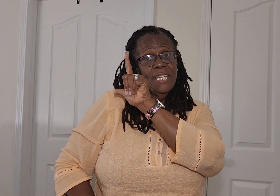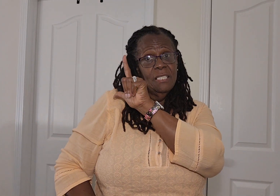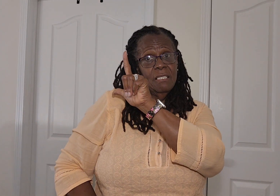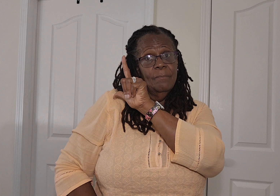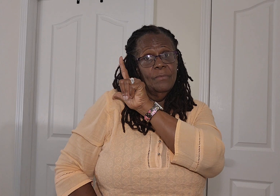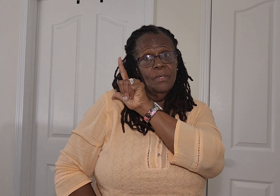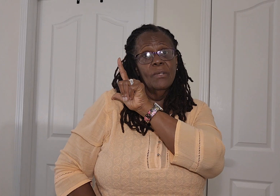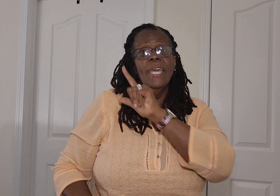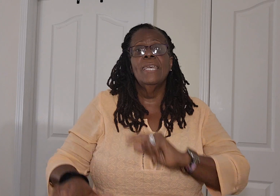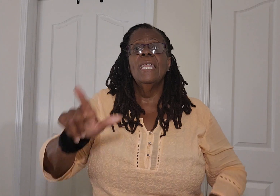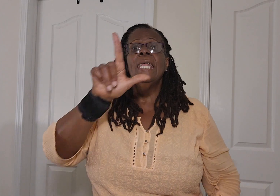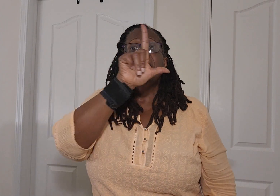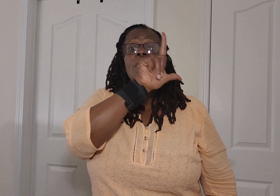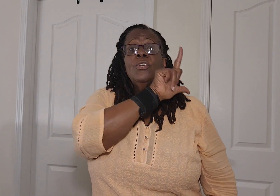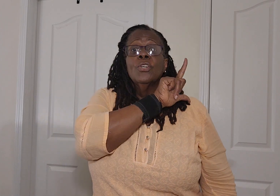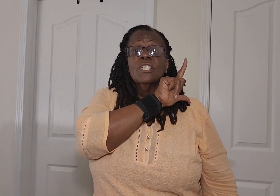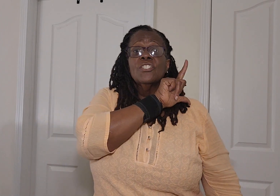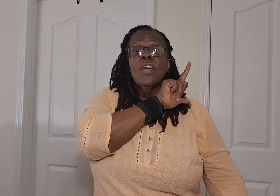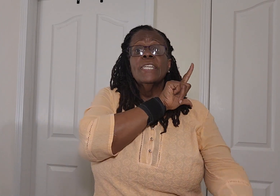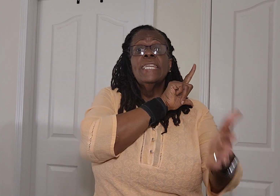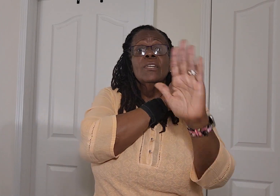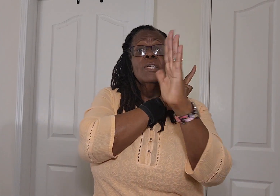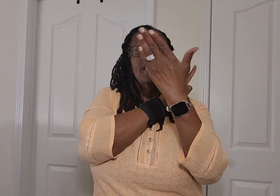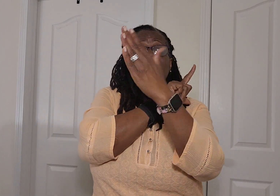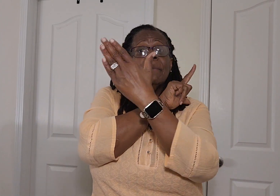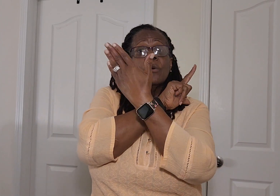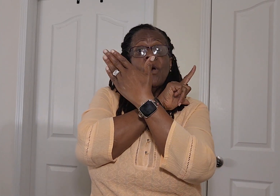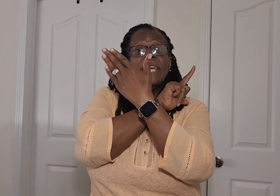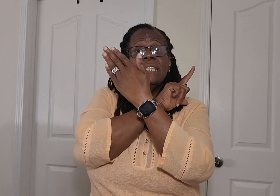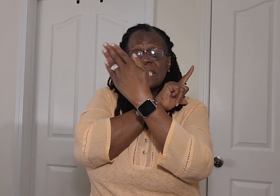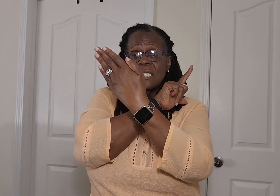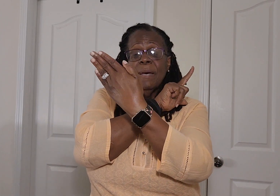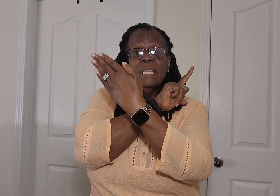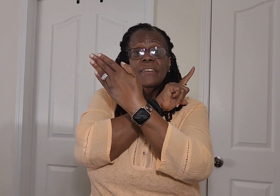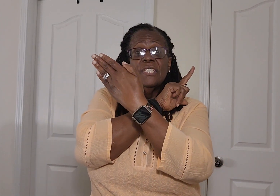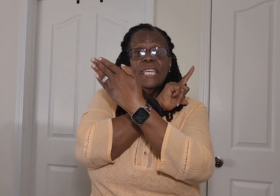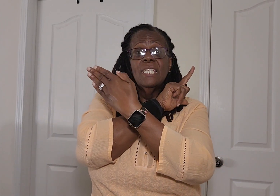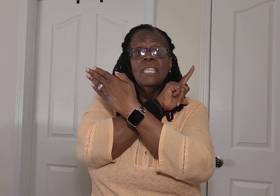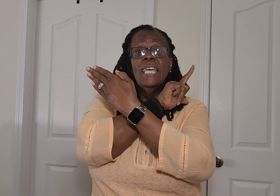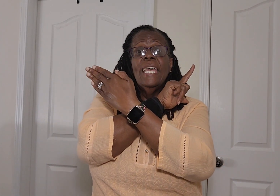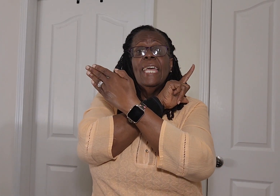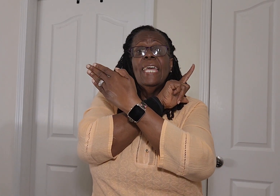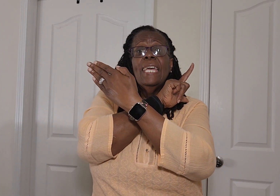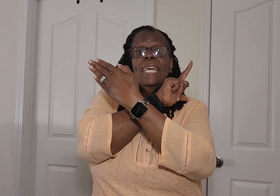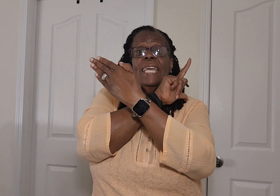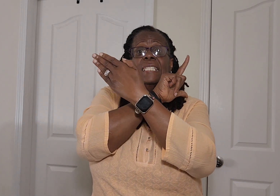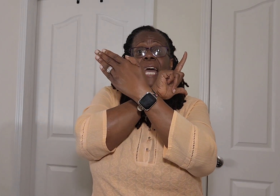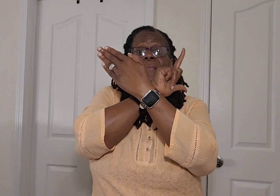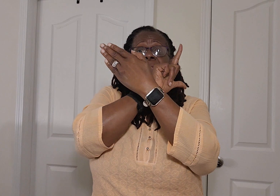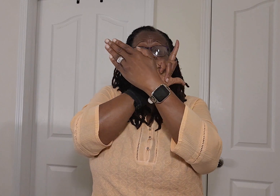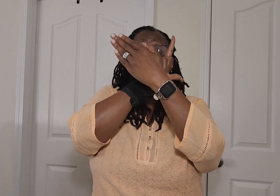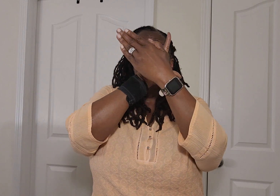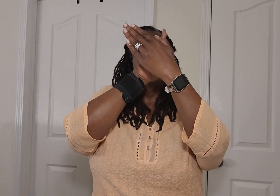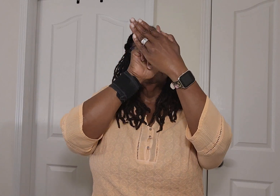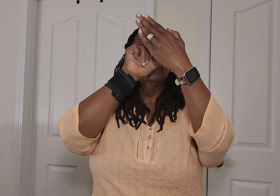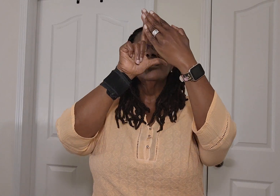left-handed, okay, you're going to start here. And my right, this is my left hand. As the right hand is